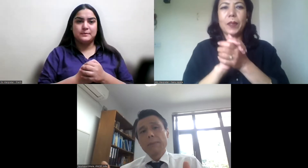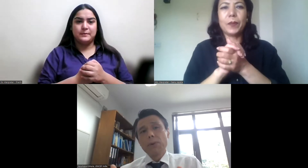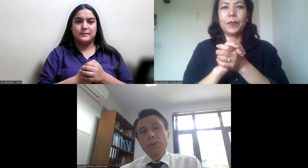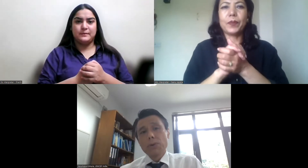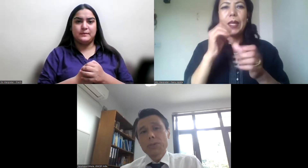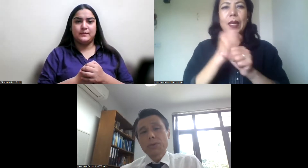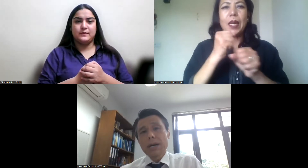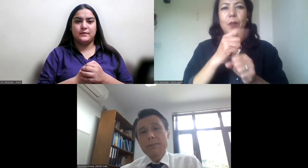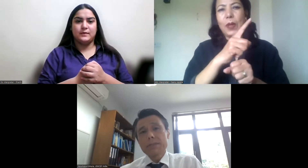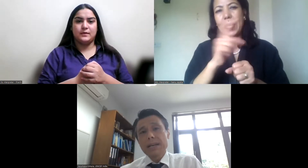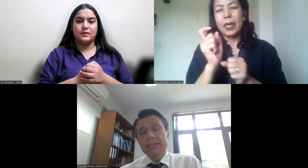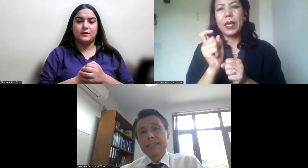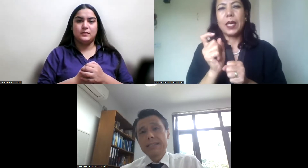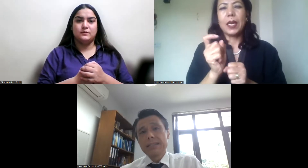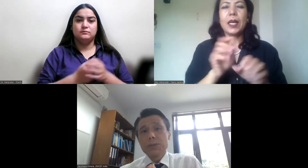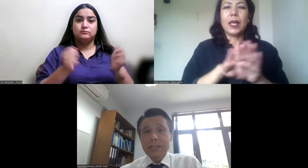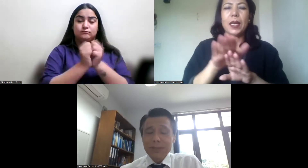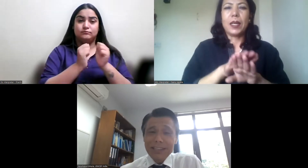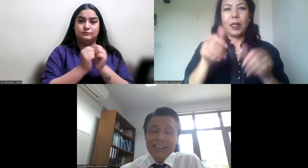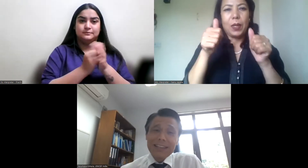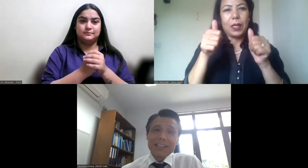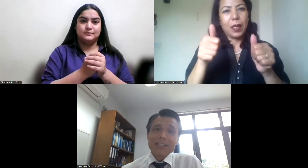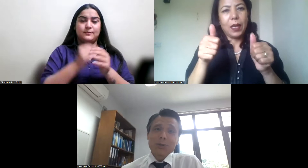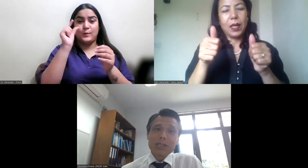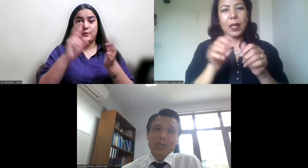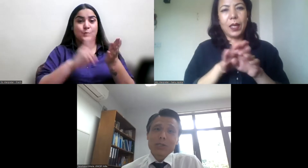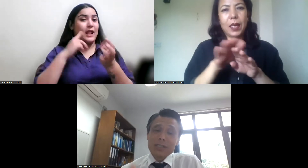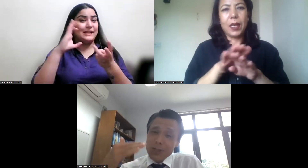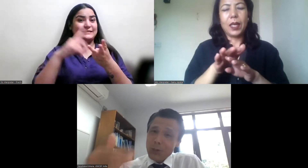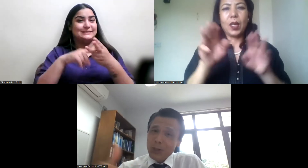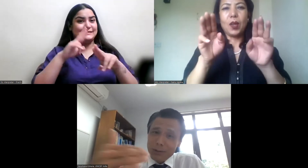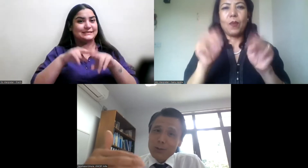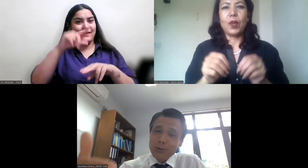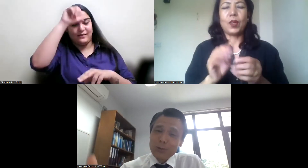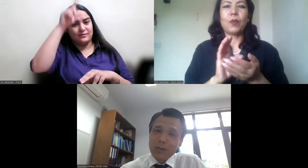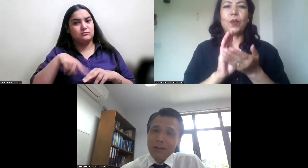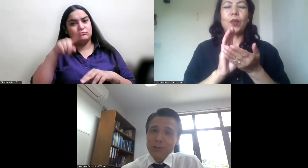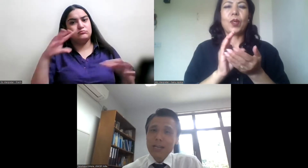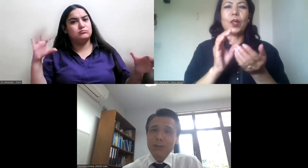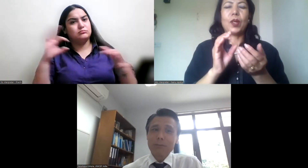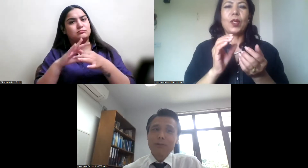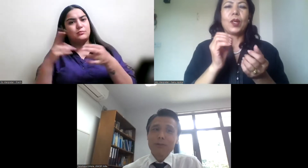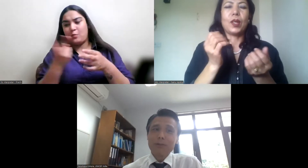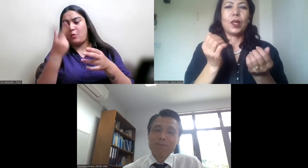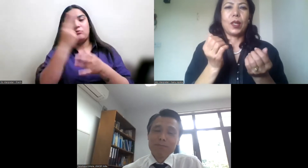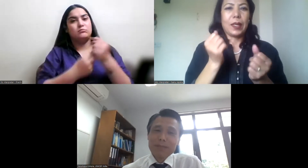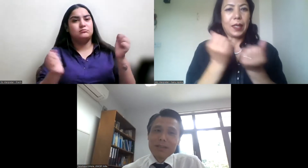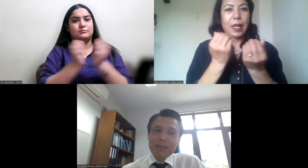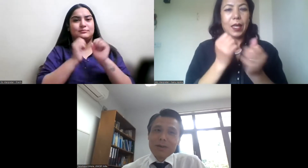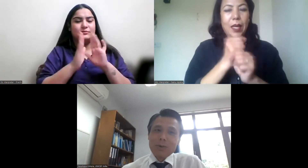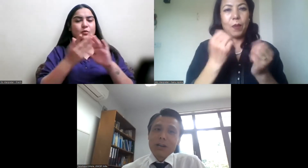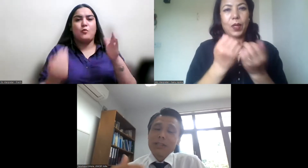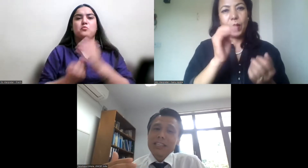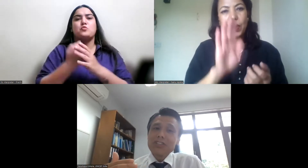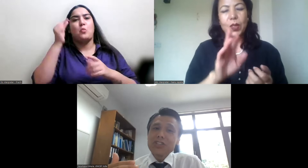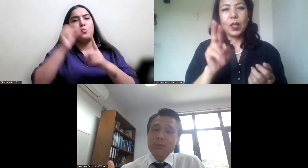This report also comes as the UNICEF India is transitioning to our new country program.